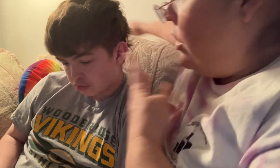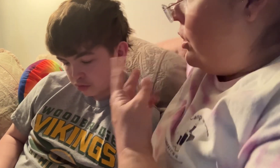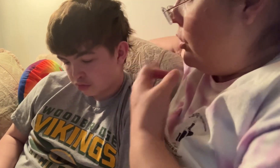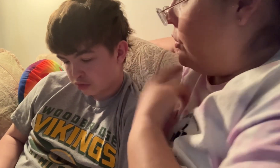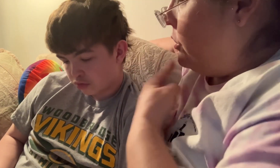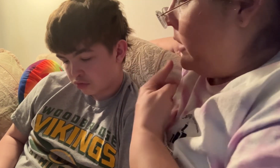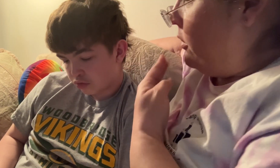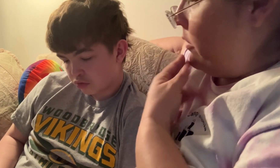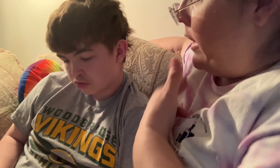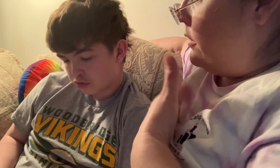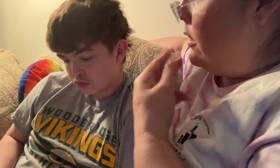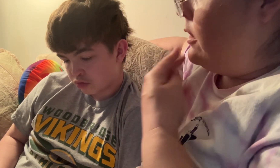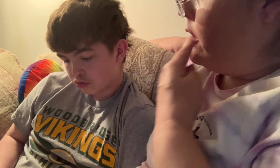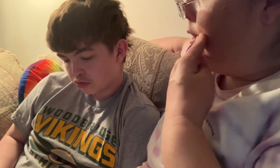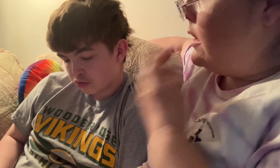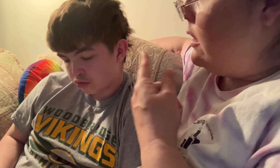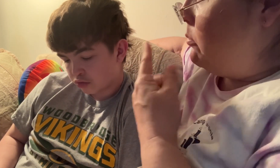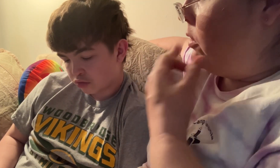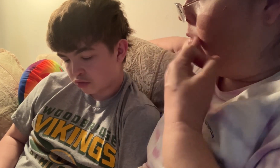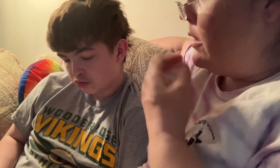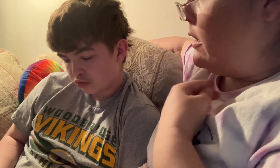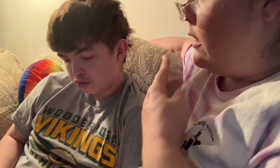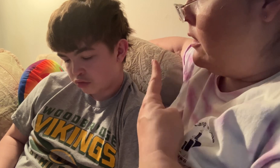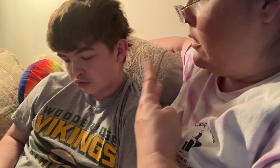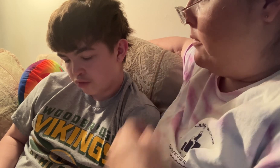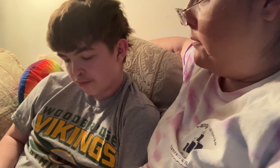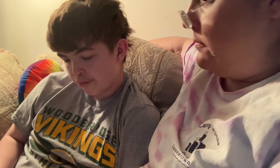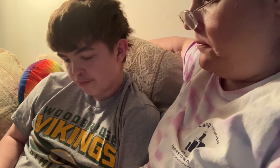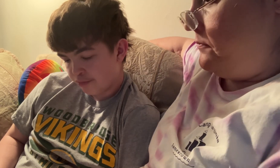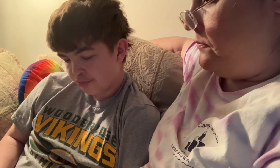You're doing great. Keep reading.